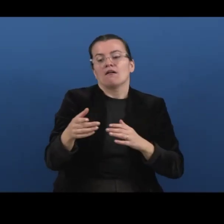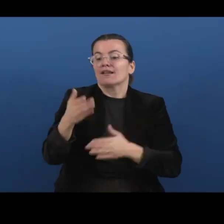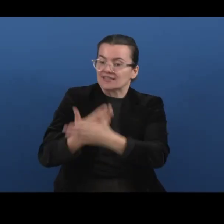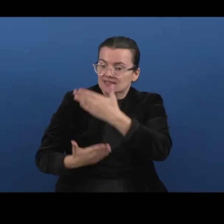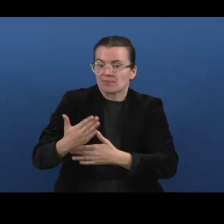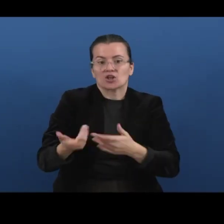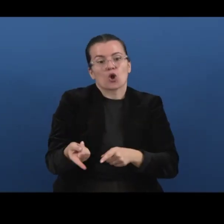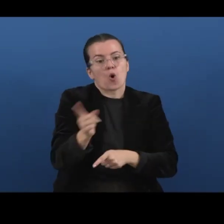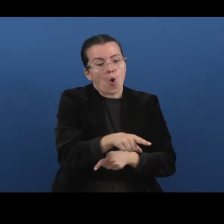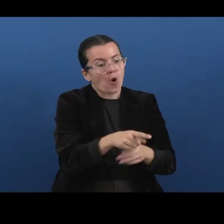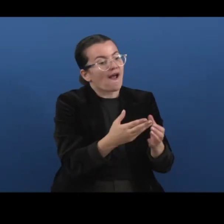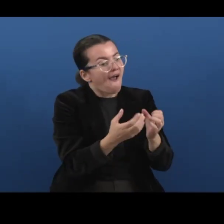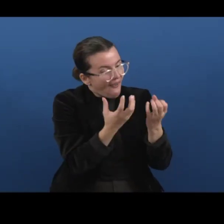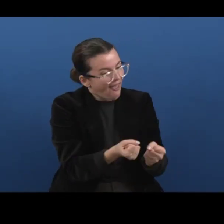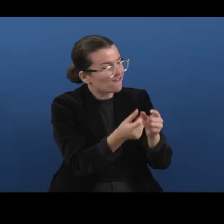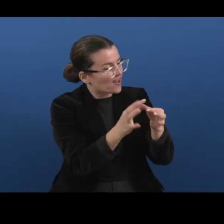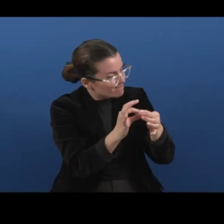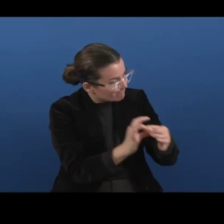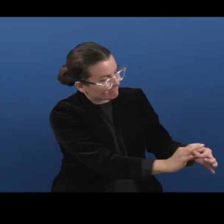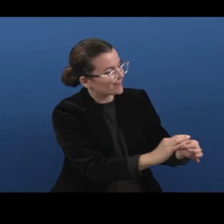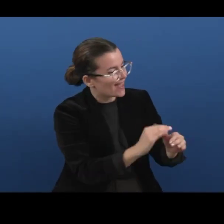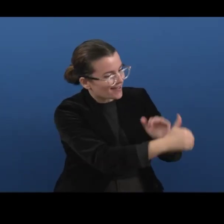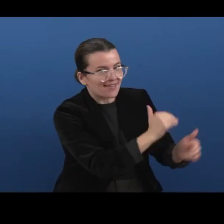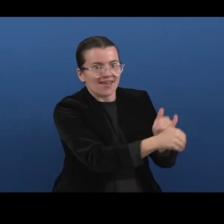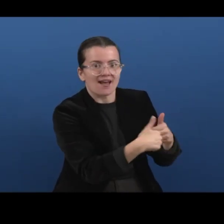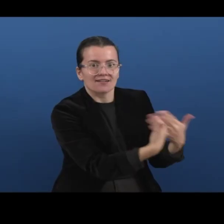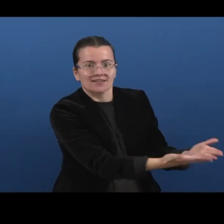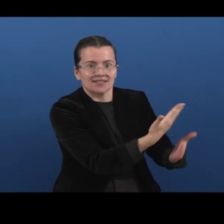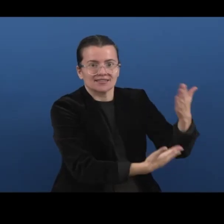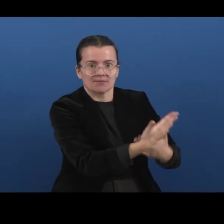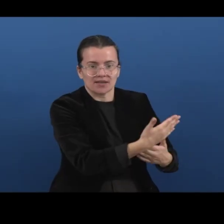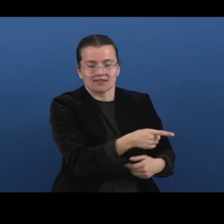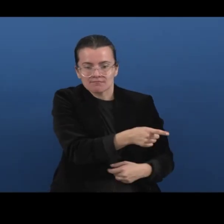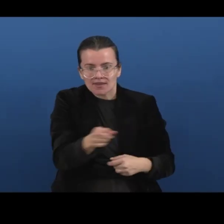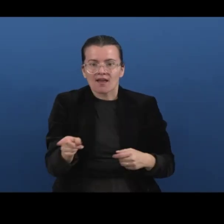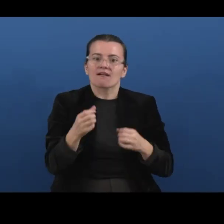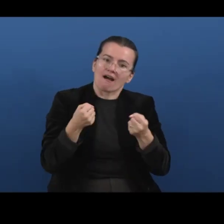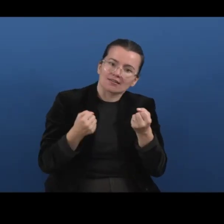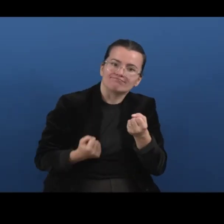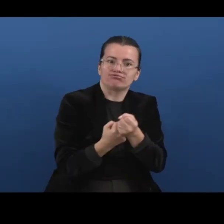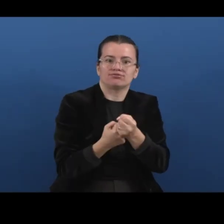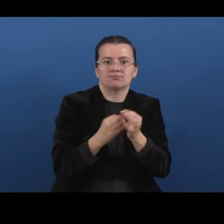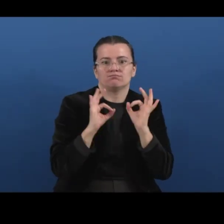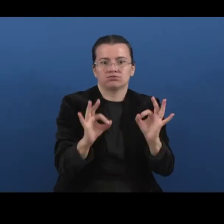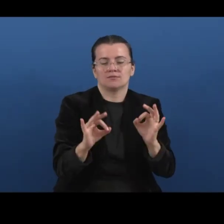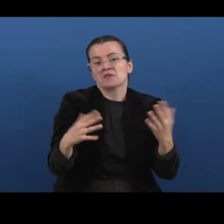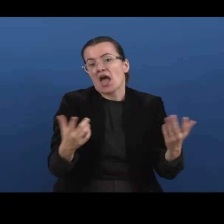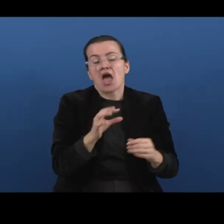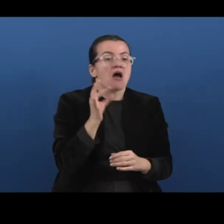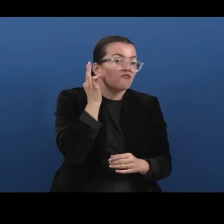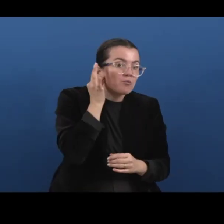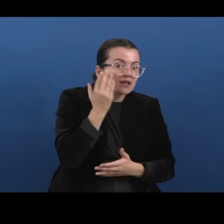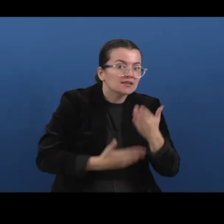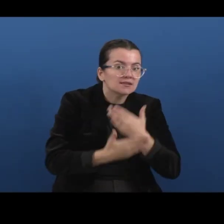be mindful of overlapping challenges. For example, women with disabilities or single fathers with caregiving